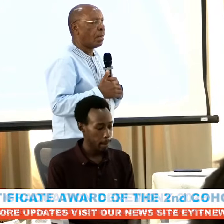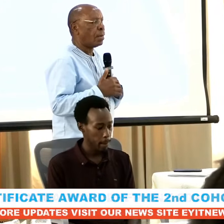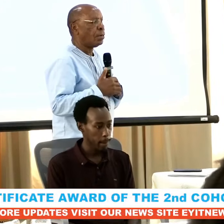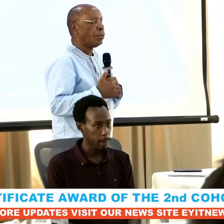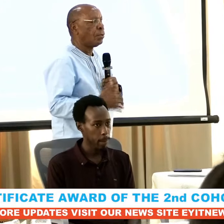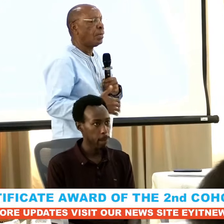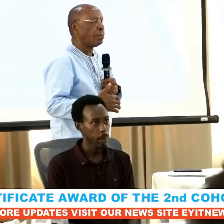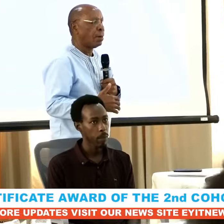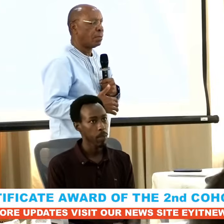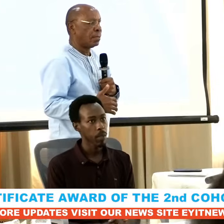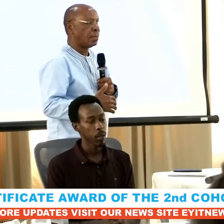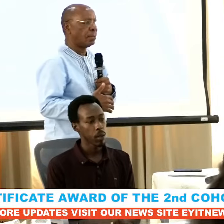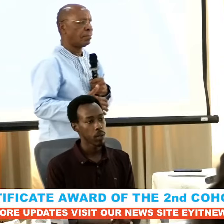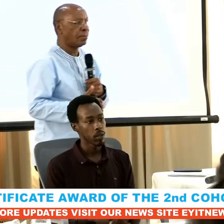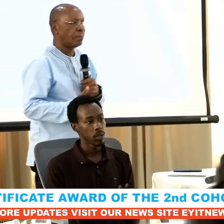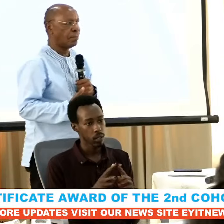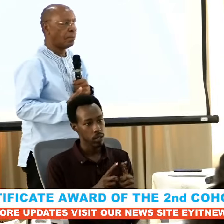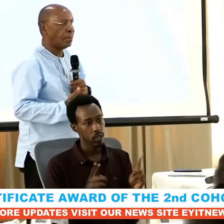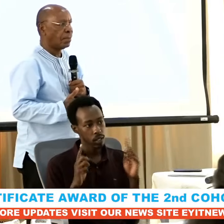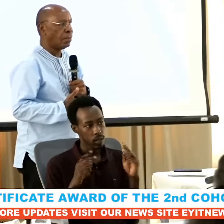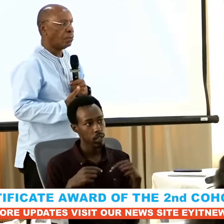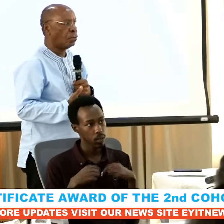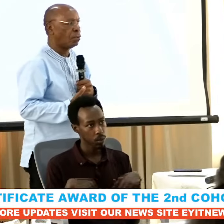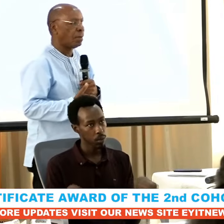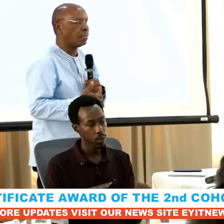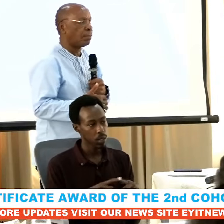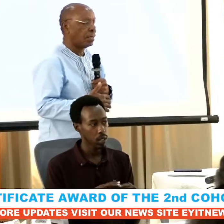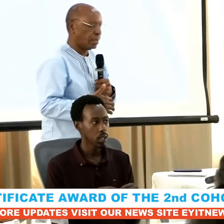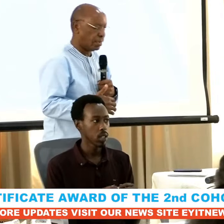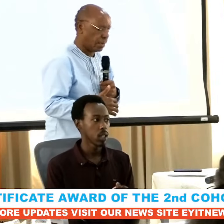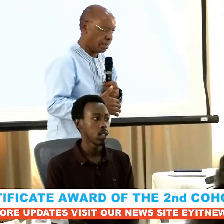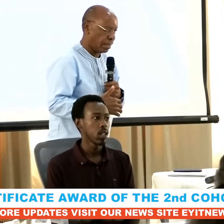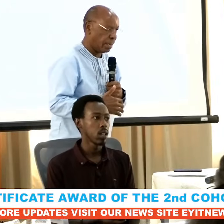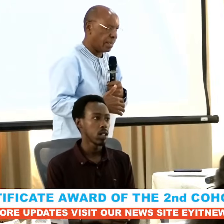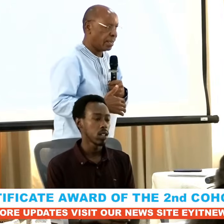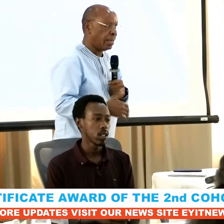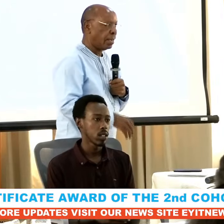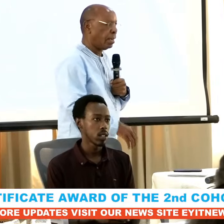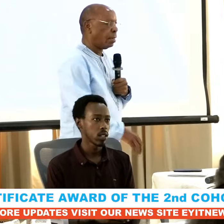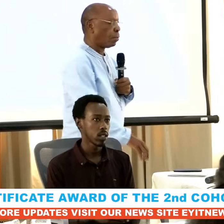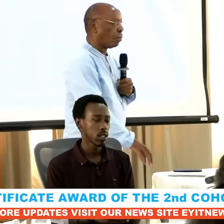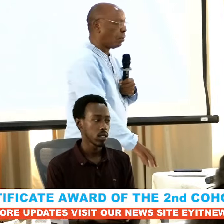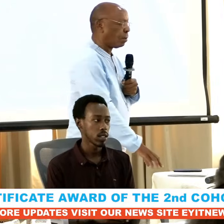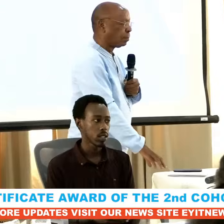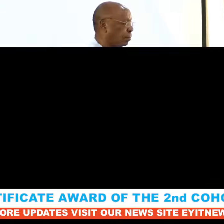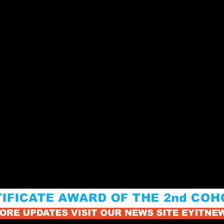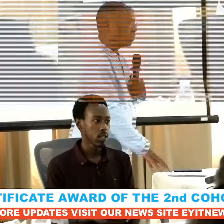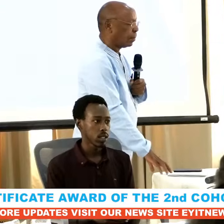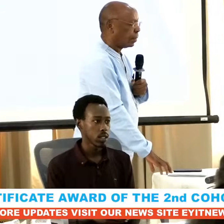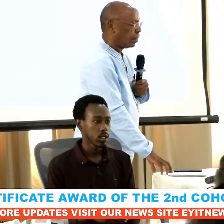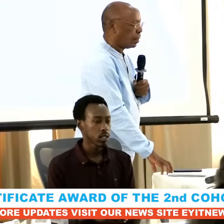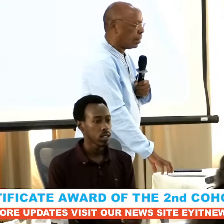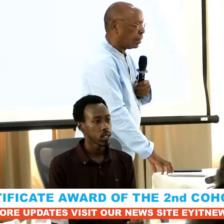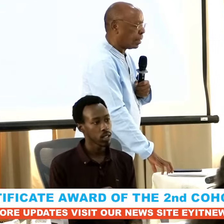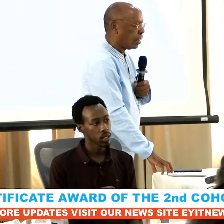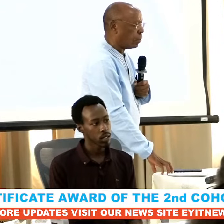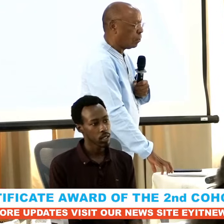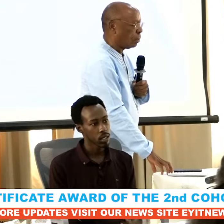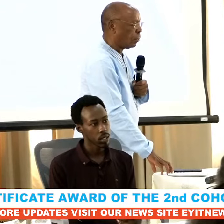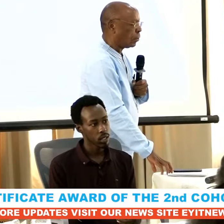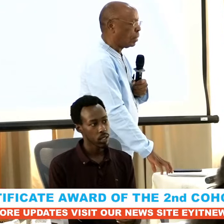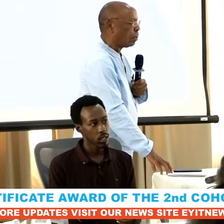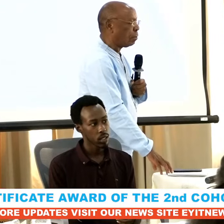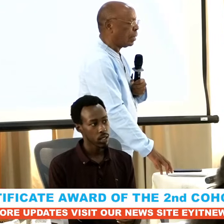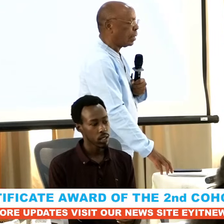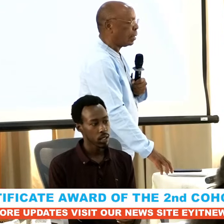we are duty-bound to participate in any program that can